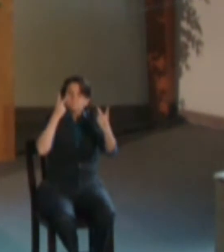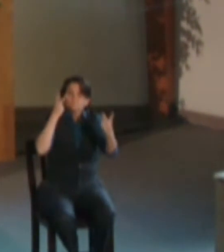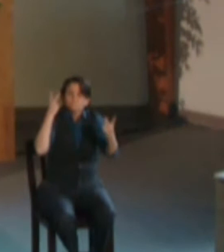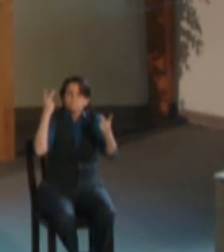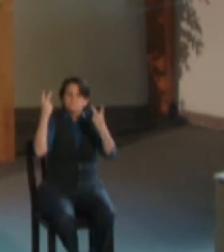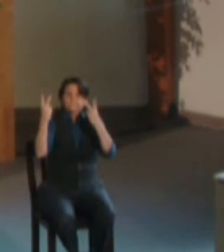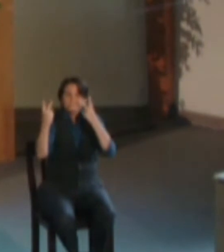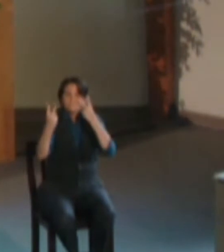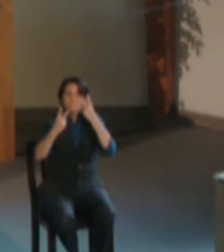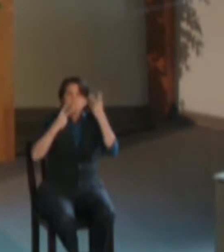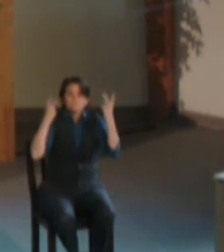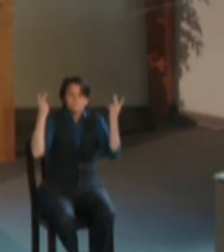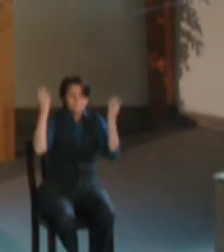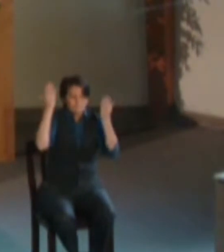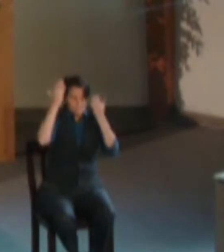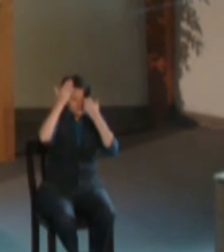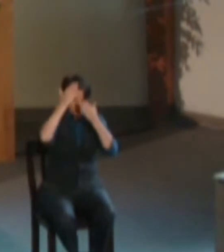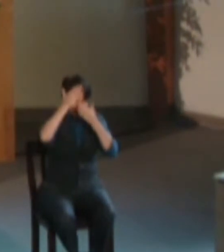light. Where there is